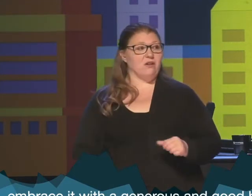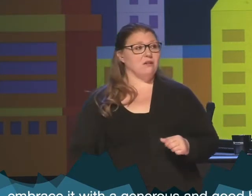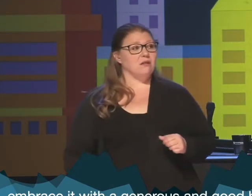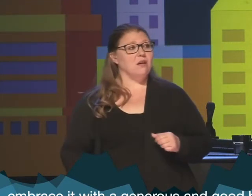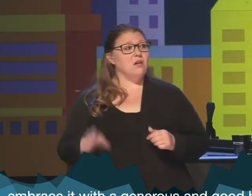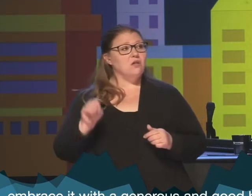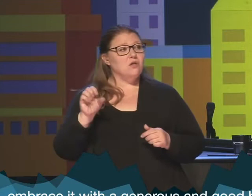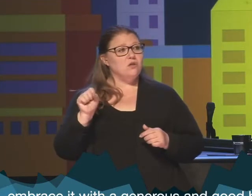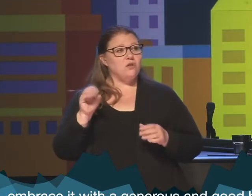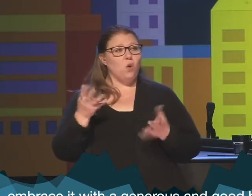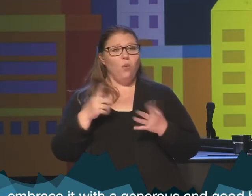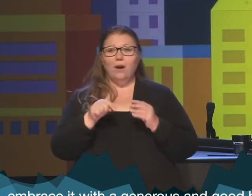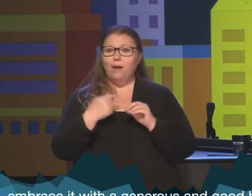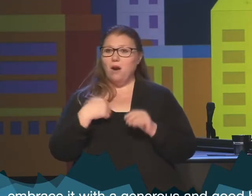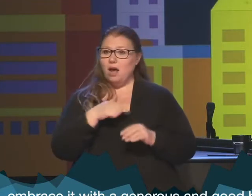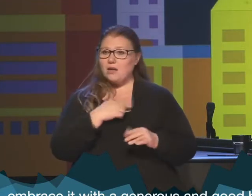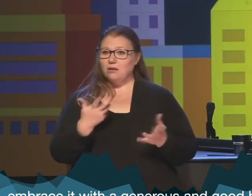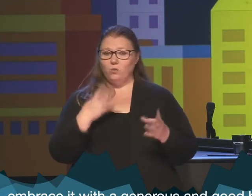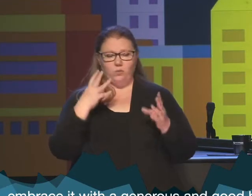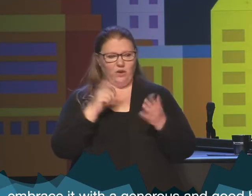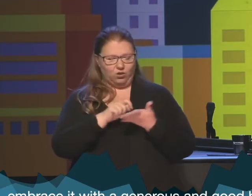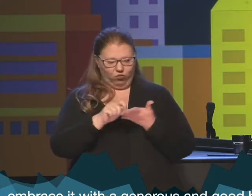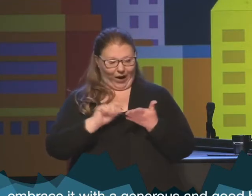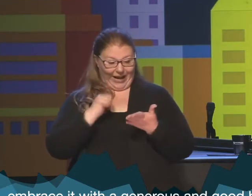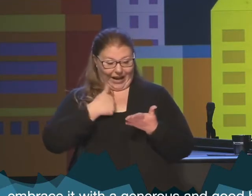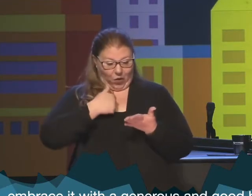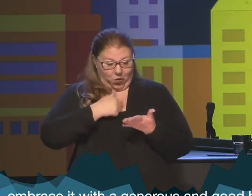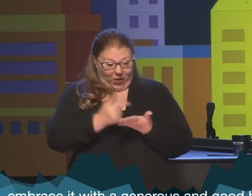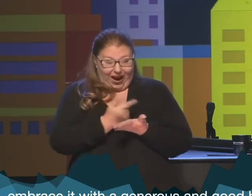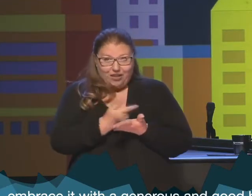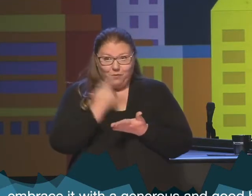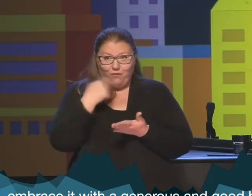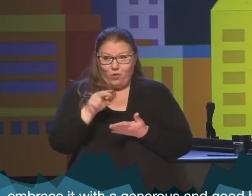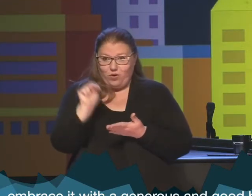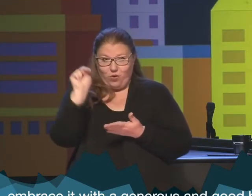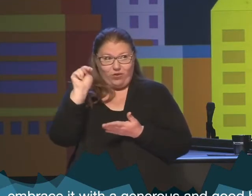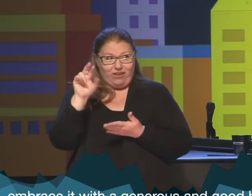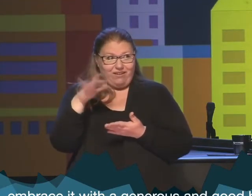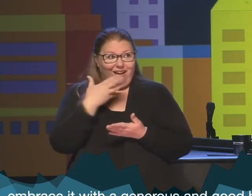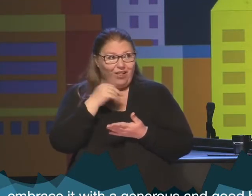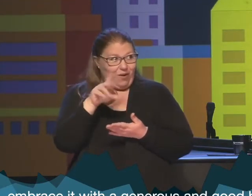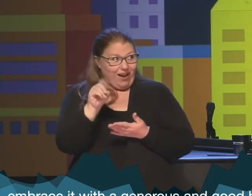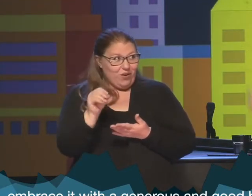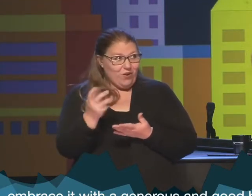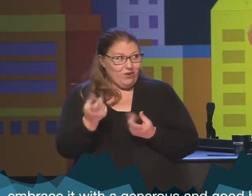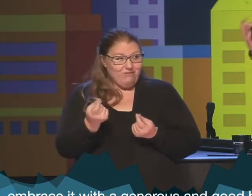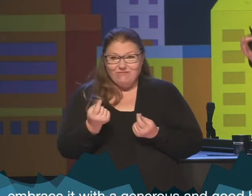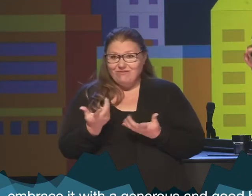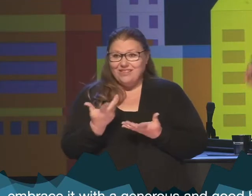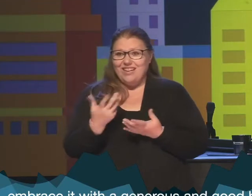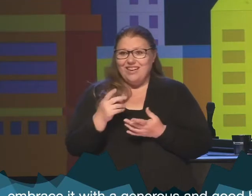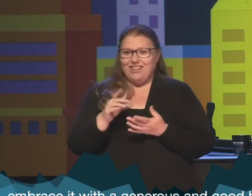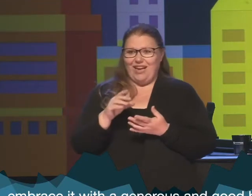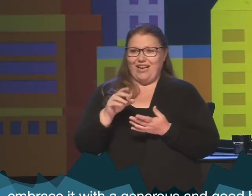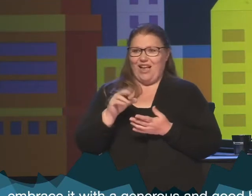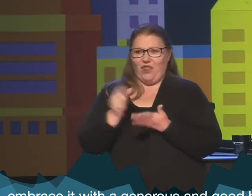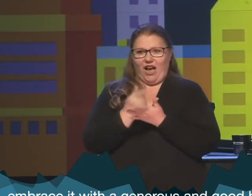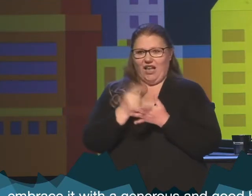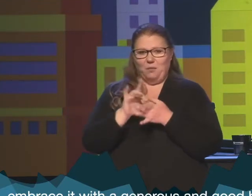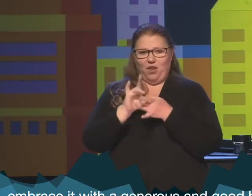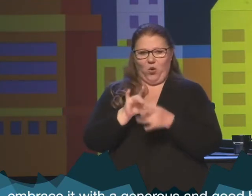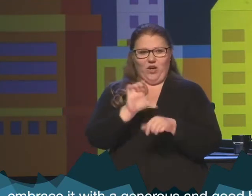So what about us? Like, as we think about it, like, if we were writing our own gospel for Northern Colorado, right? The gospel according to Crossroads. It's